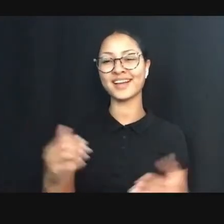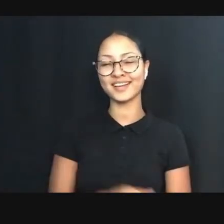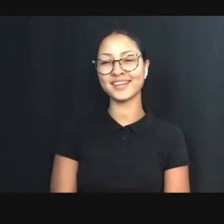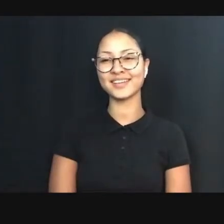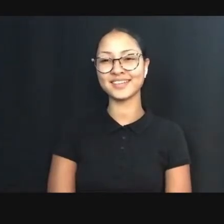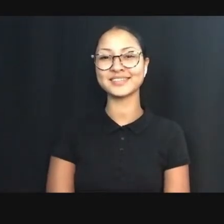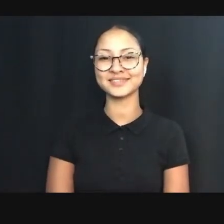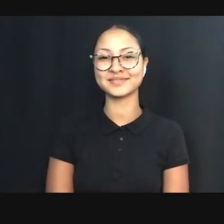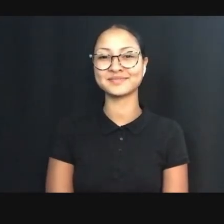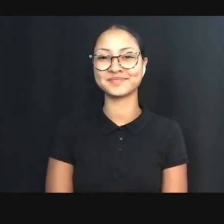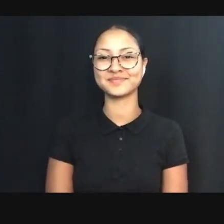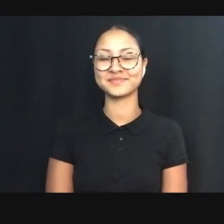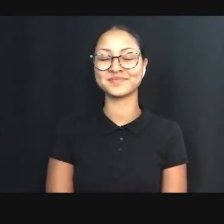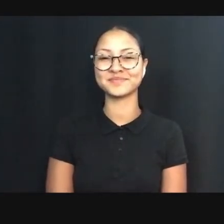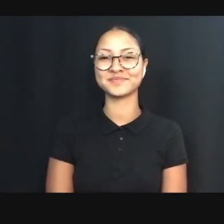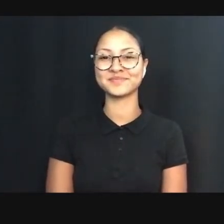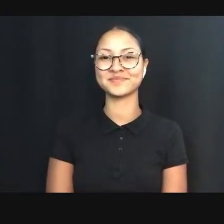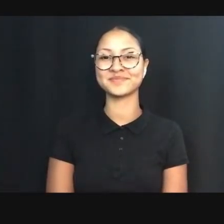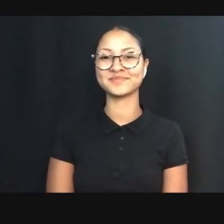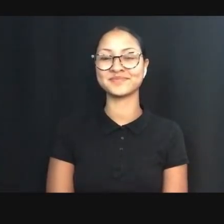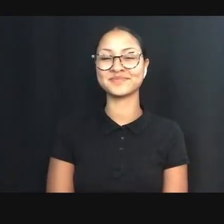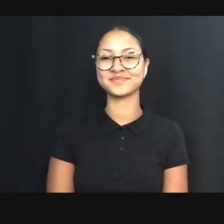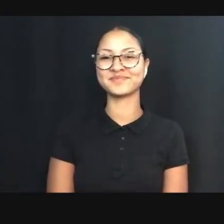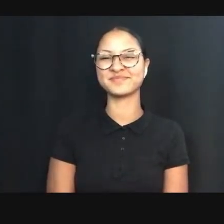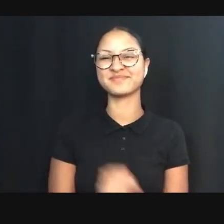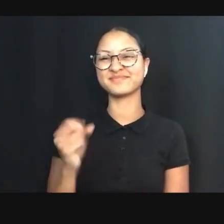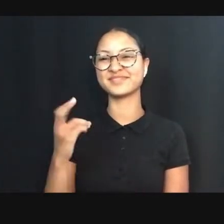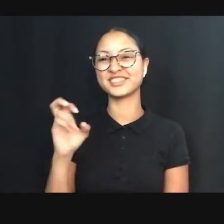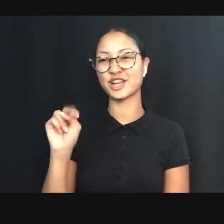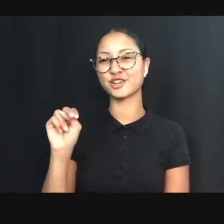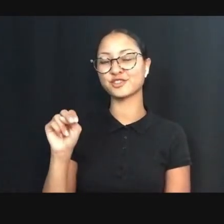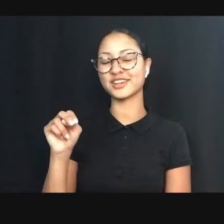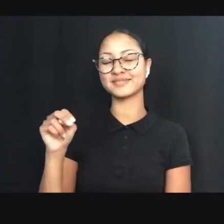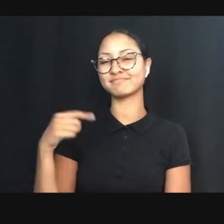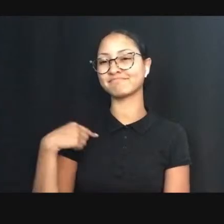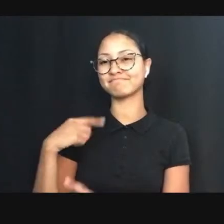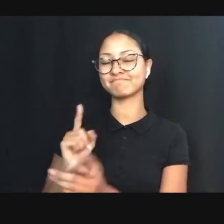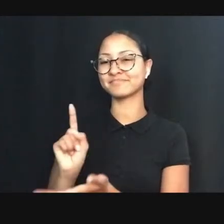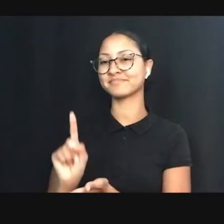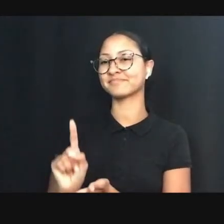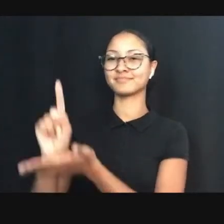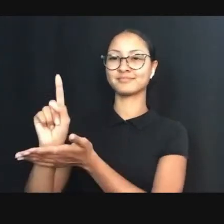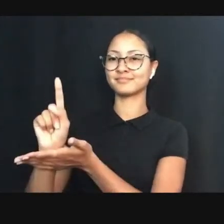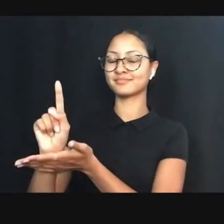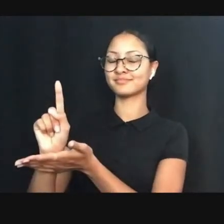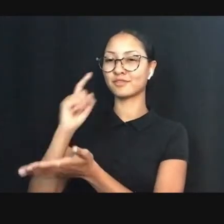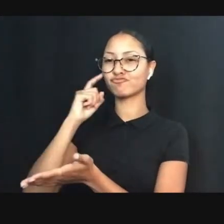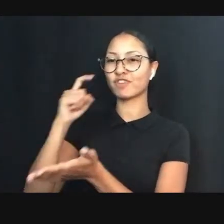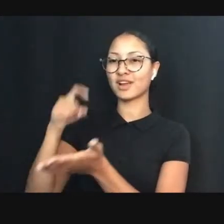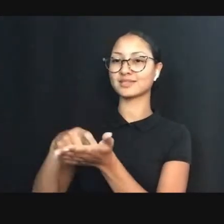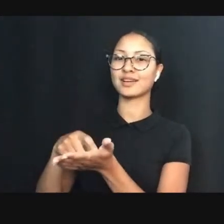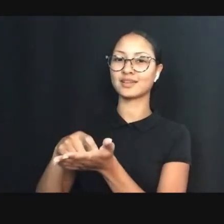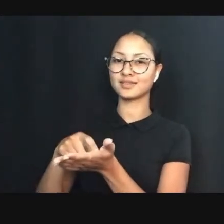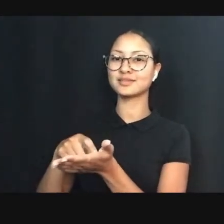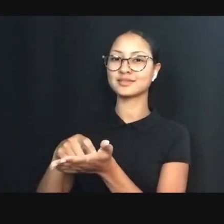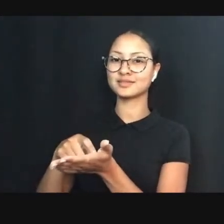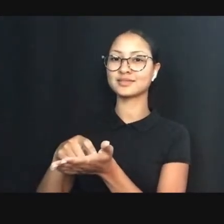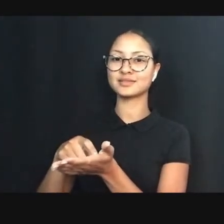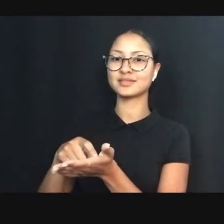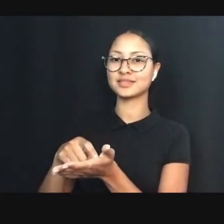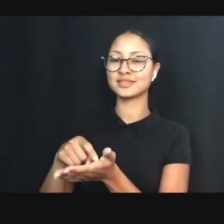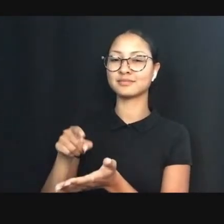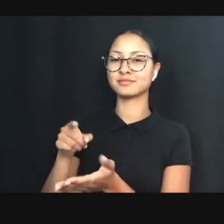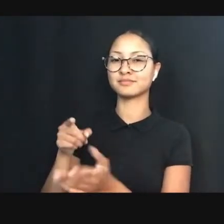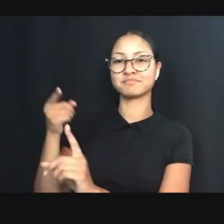and Sharon did that beautiful thing. I'm recognizing that